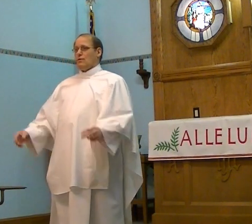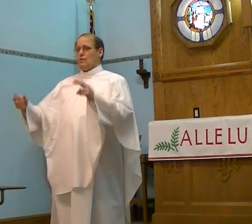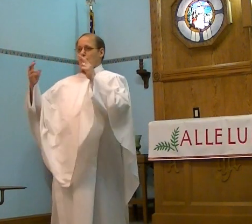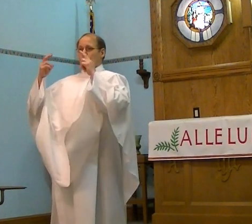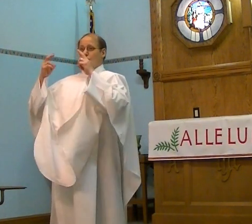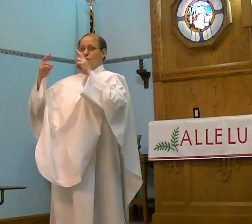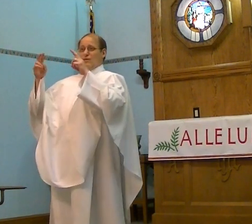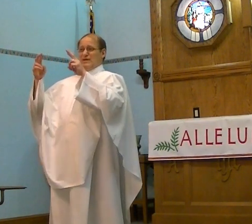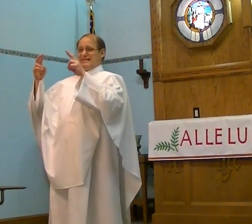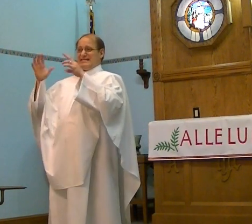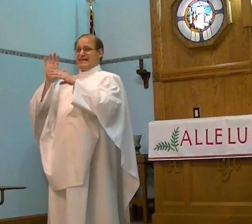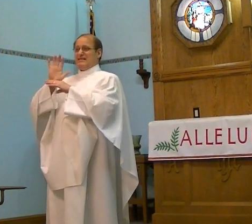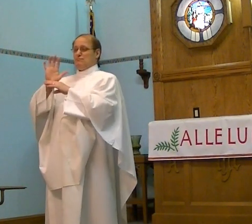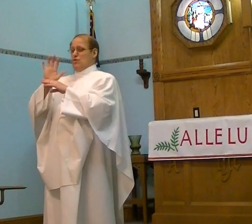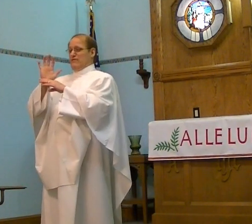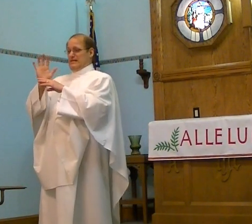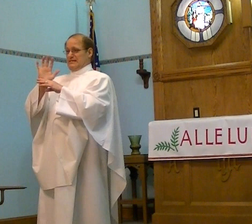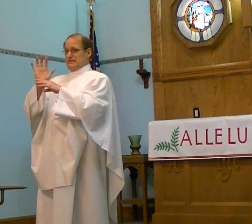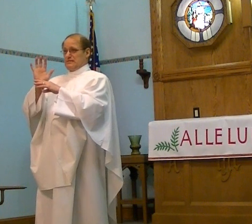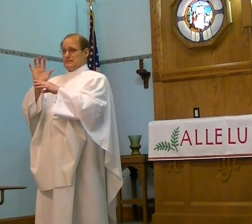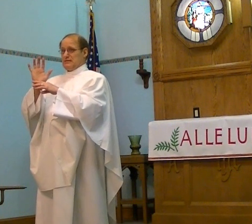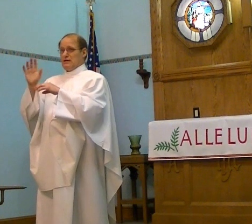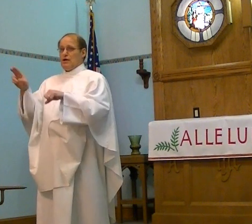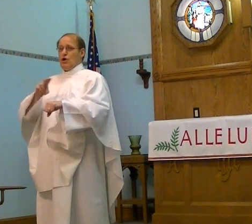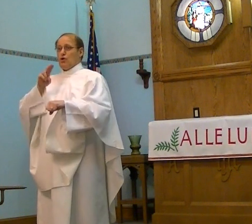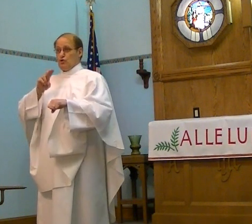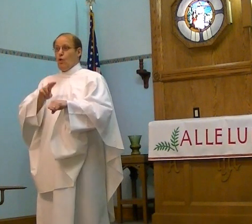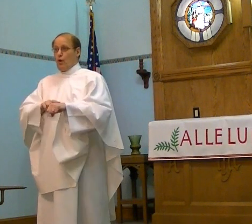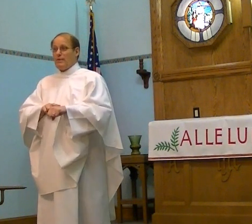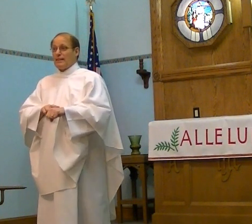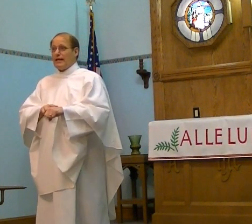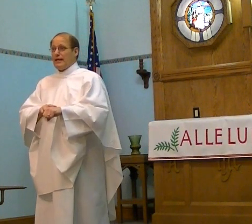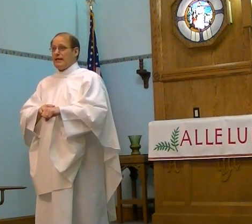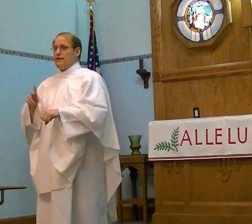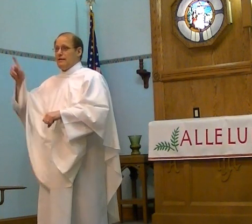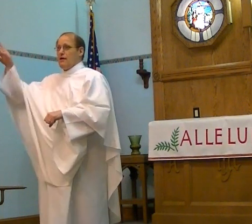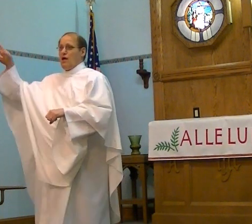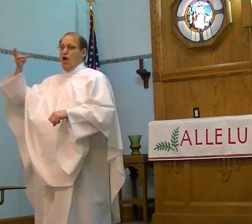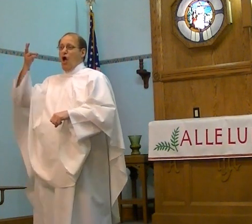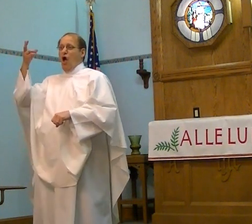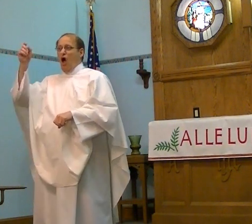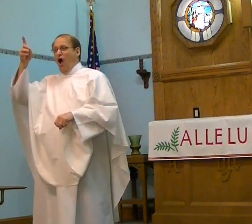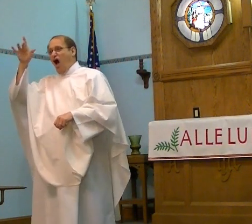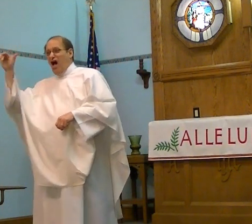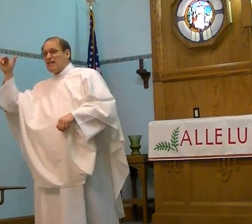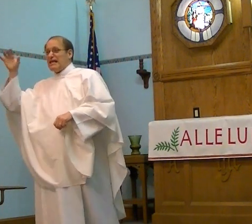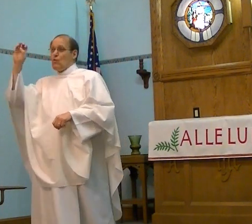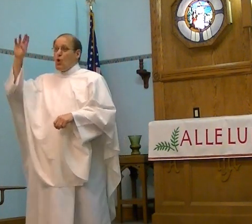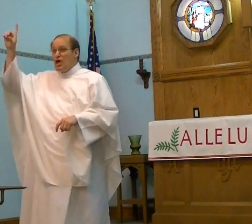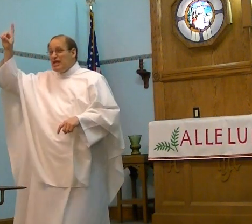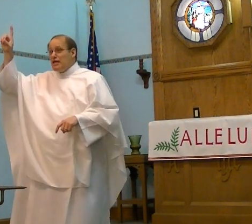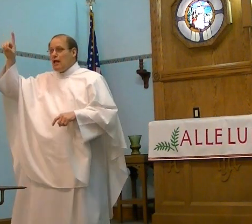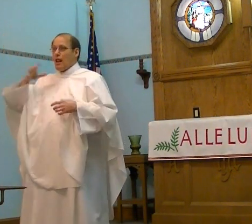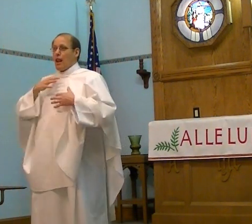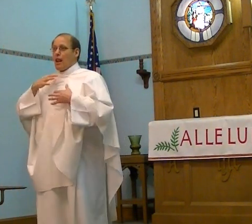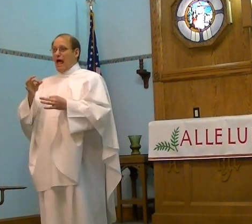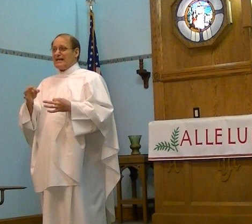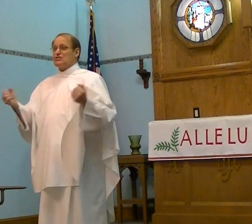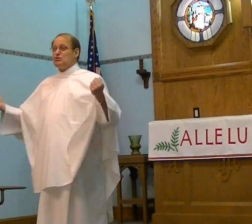When we see the movies, normally Hollywood likes to